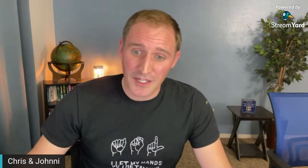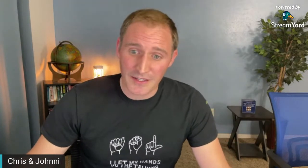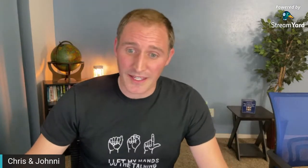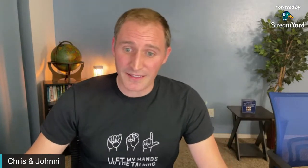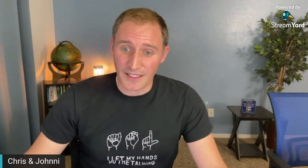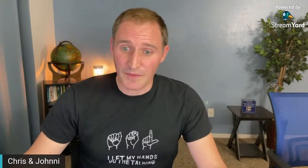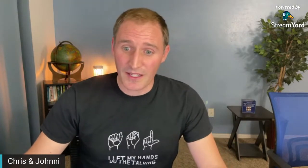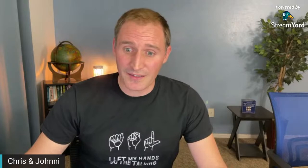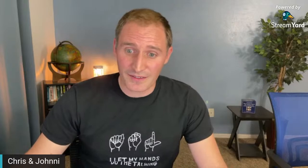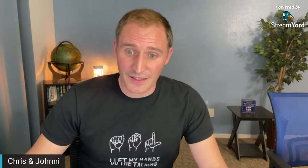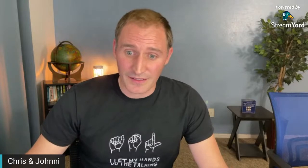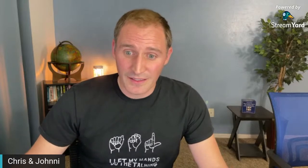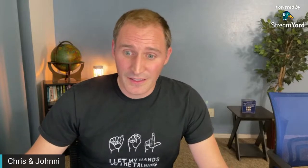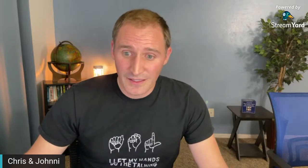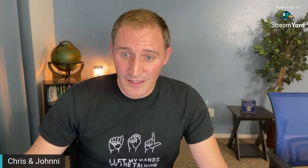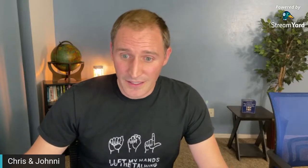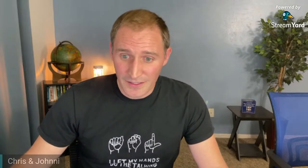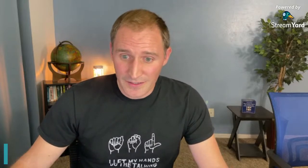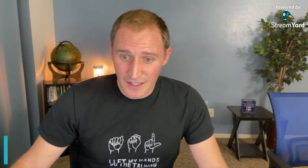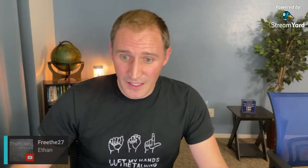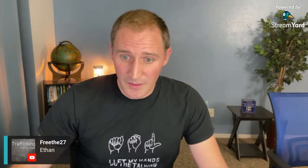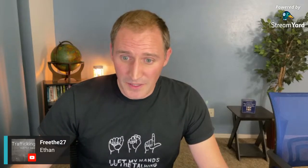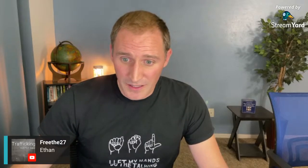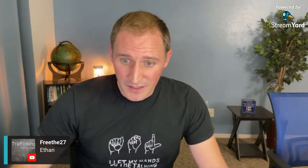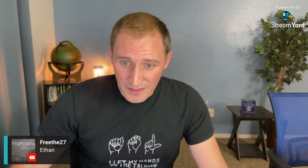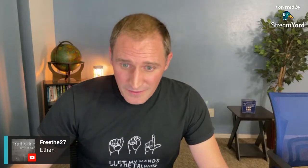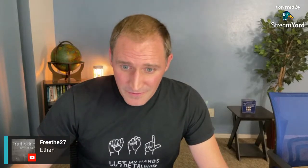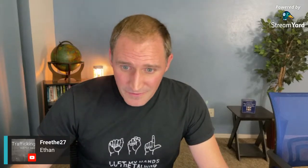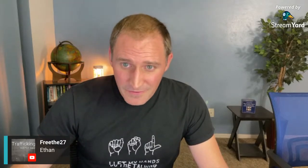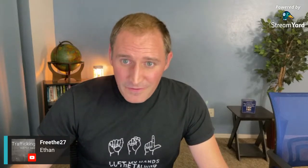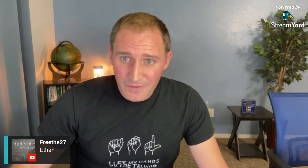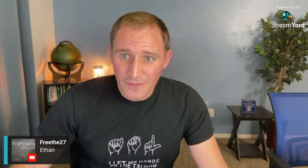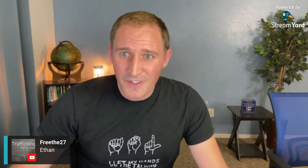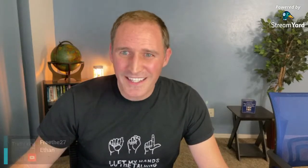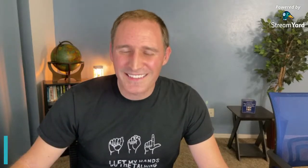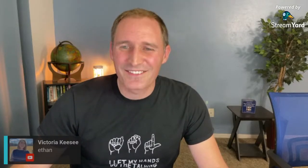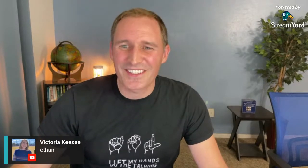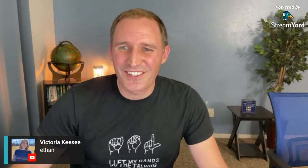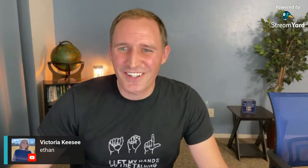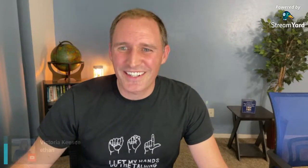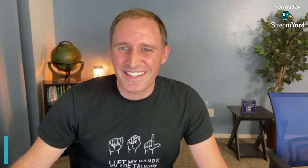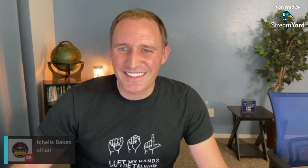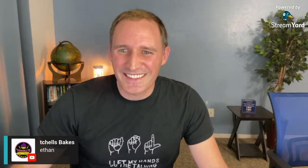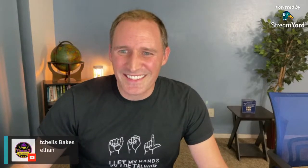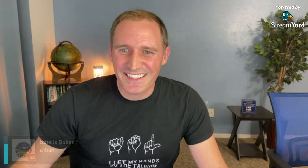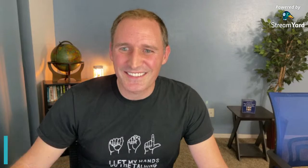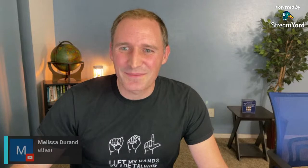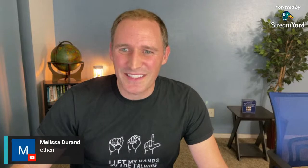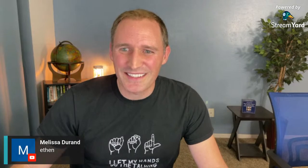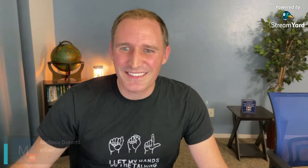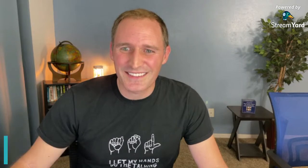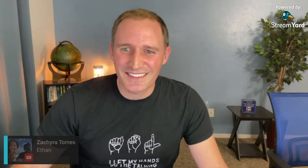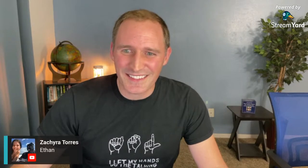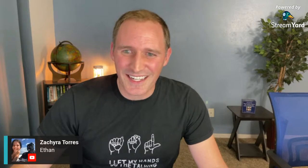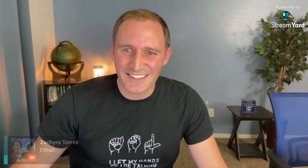it that time. Excellent. Good job. Reed and Victoria and Tichelles and Melissa and Zakira